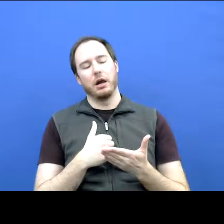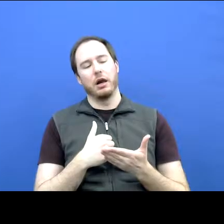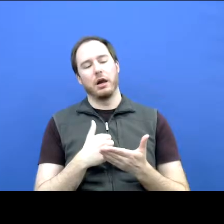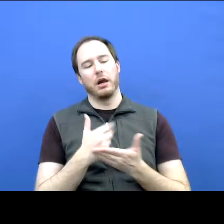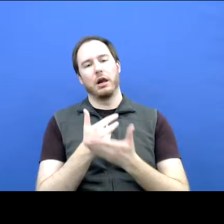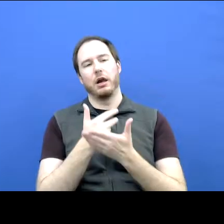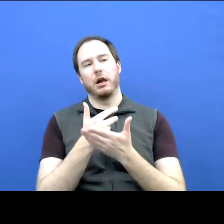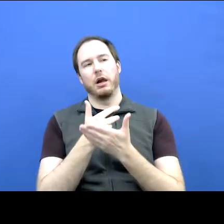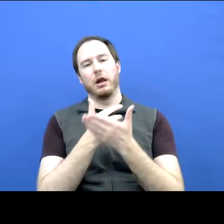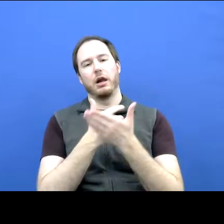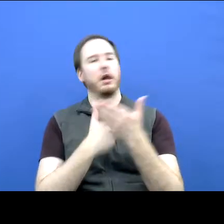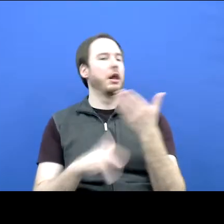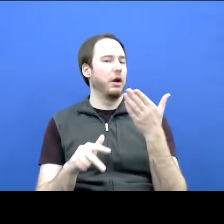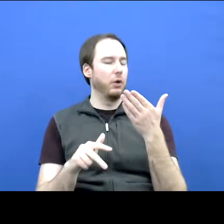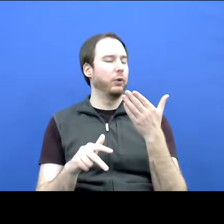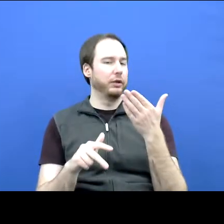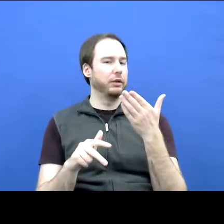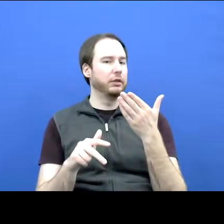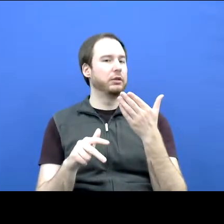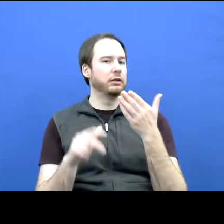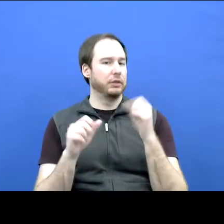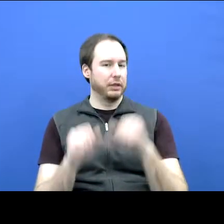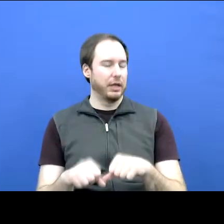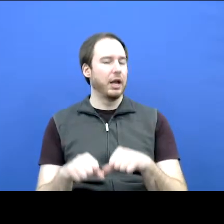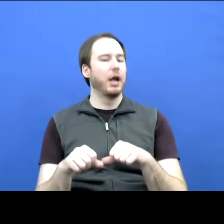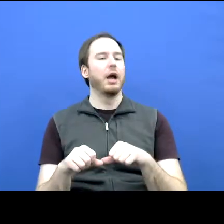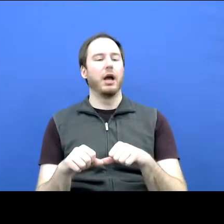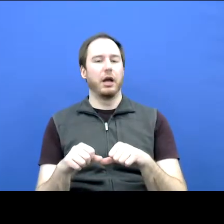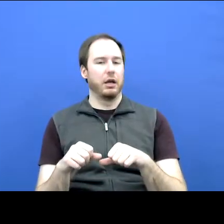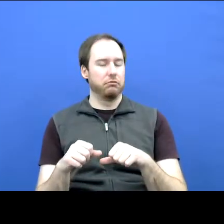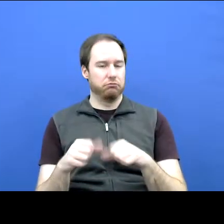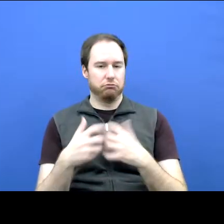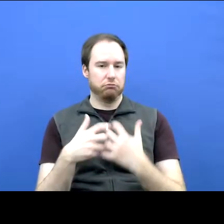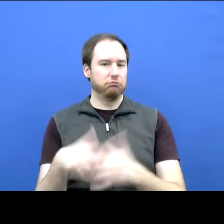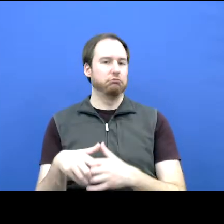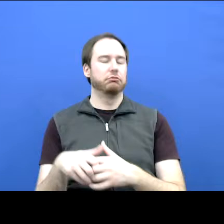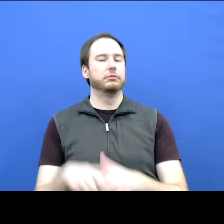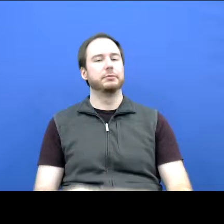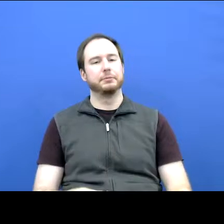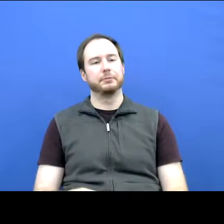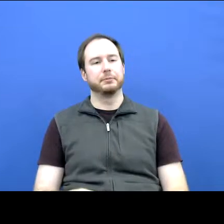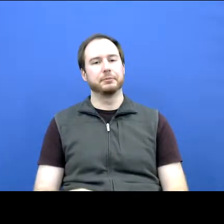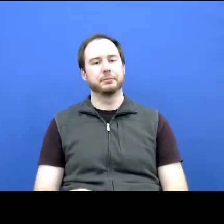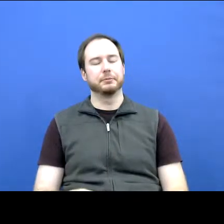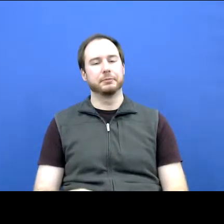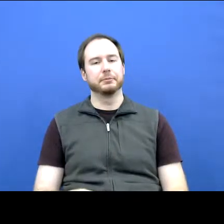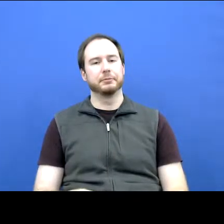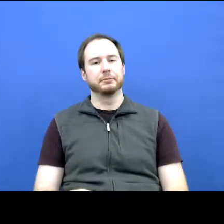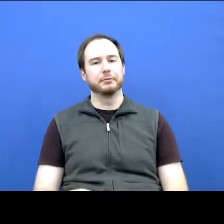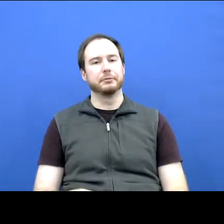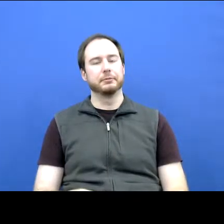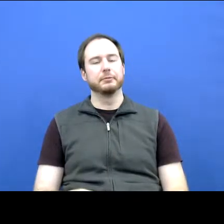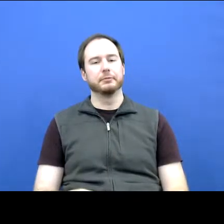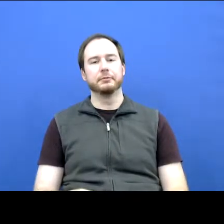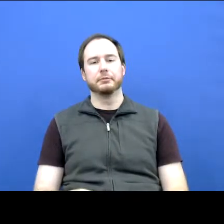3 weeks and we'll be able to get that stuff ordered. So Great. Looking forward to it.